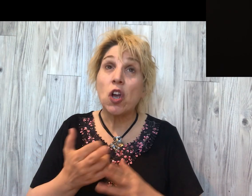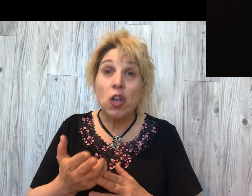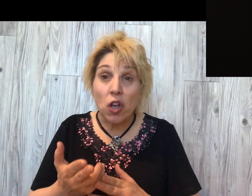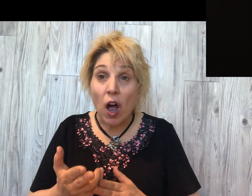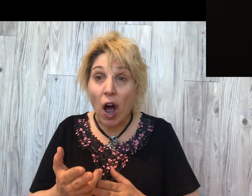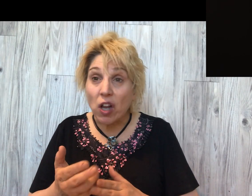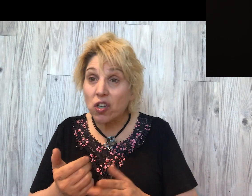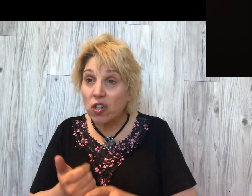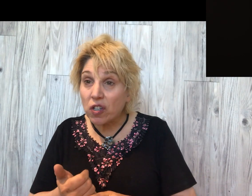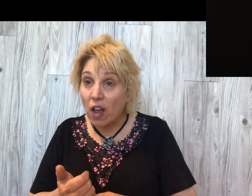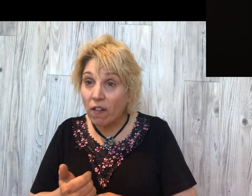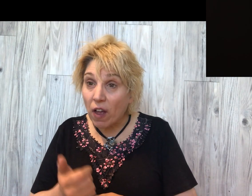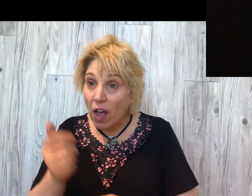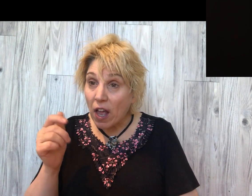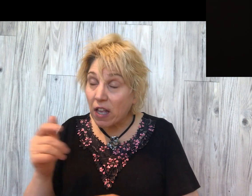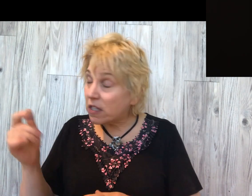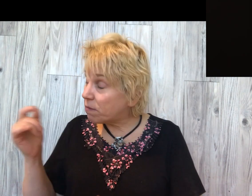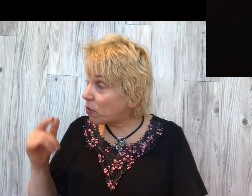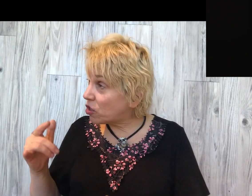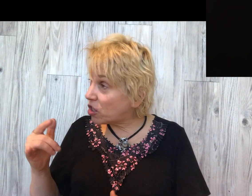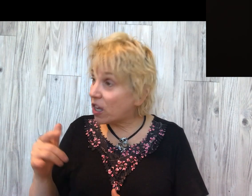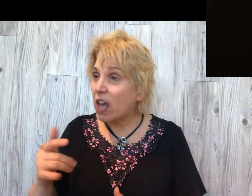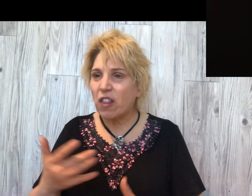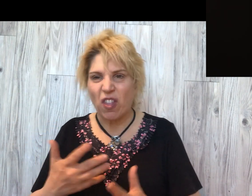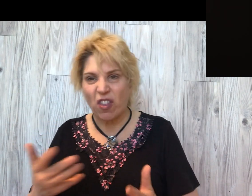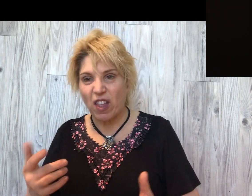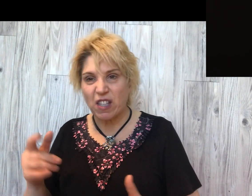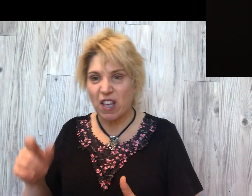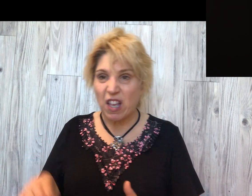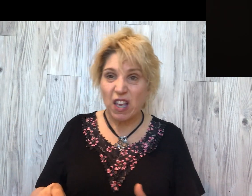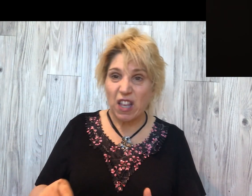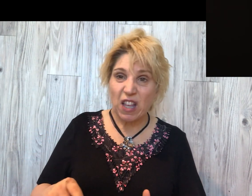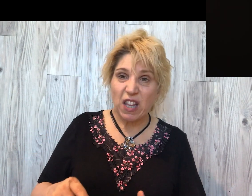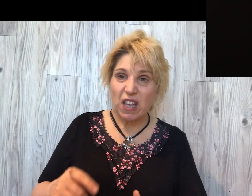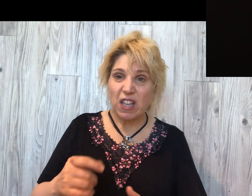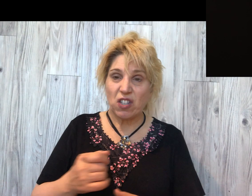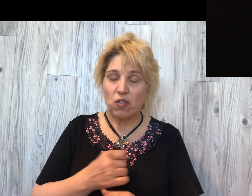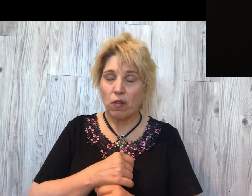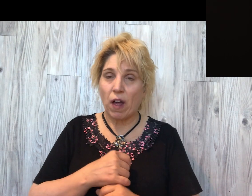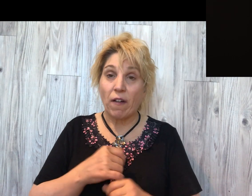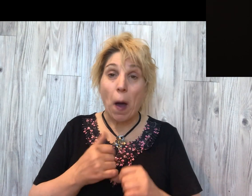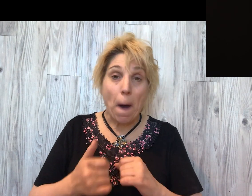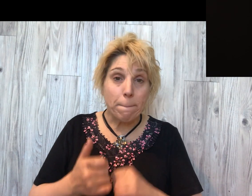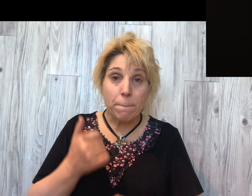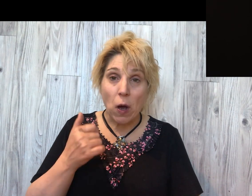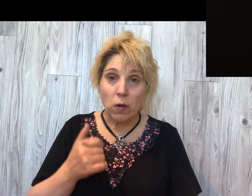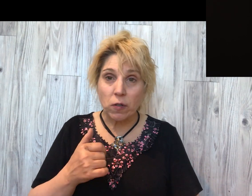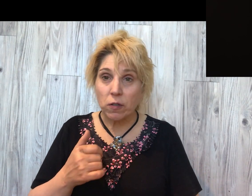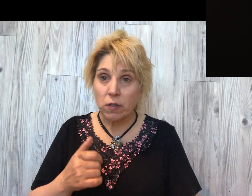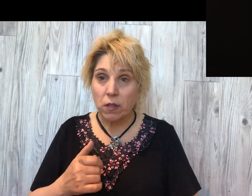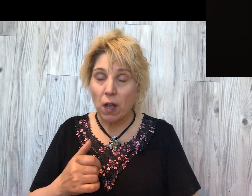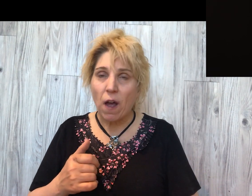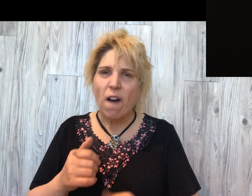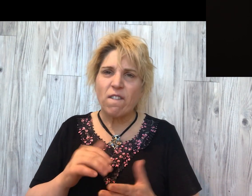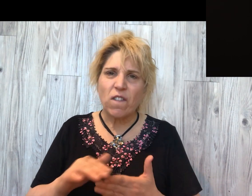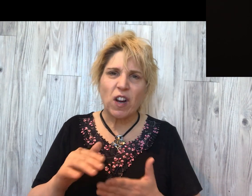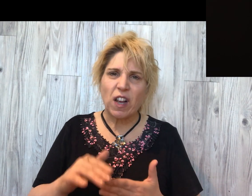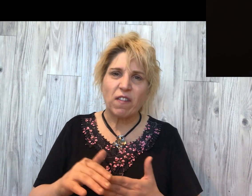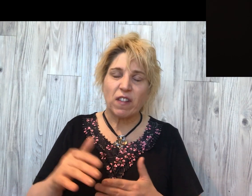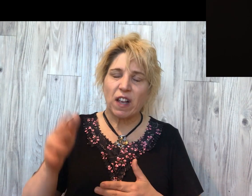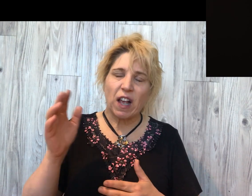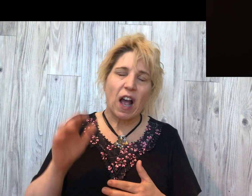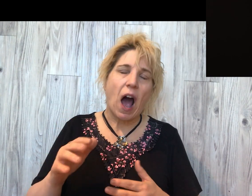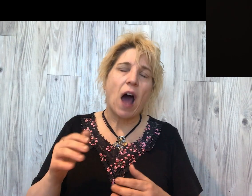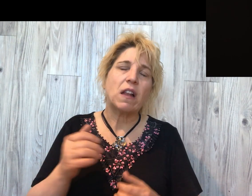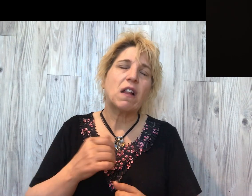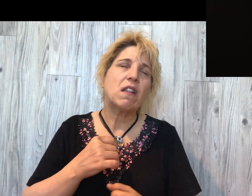with yourself and God and asking for His mercy, the thing He loves to give most. It is mercy and forgiveness that